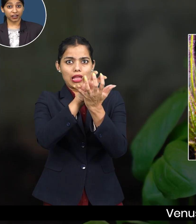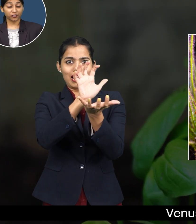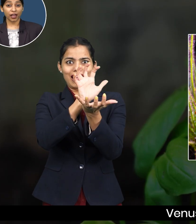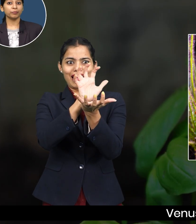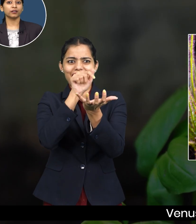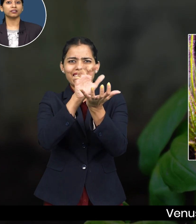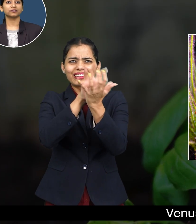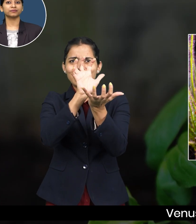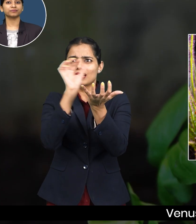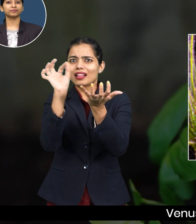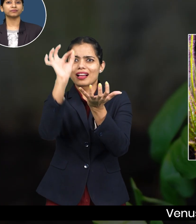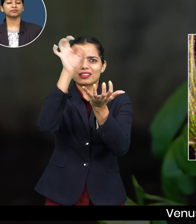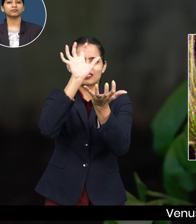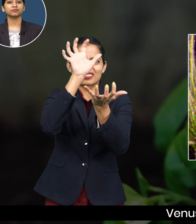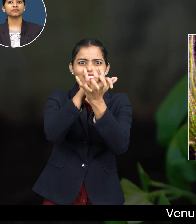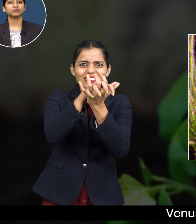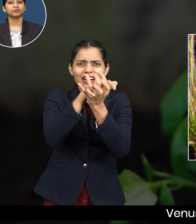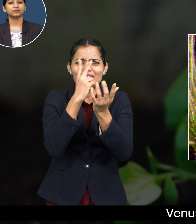Venus flytrap,